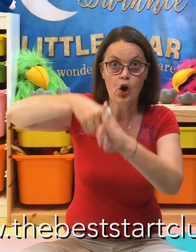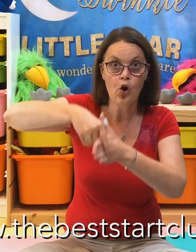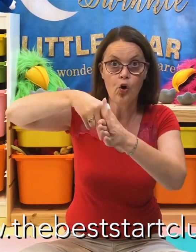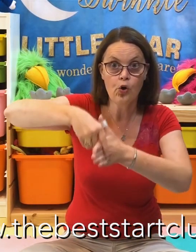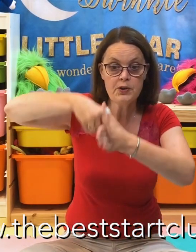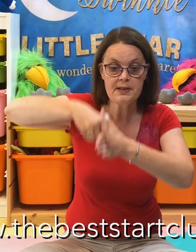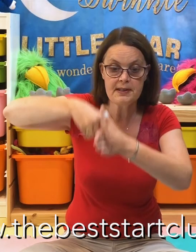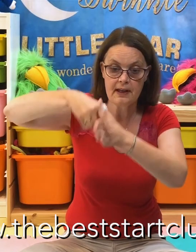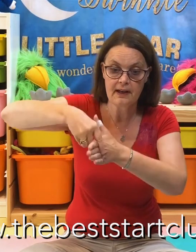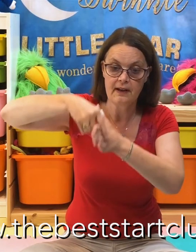horse,